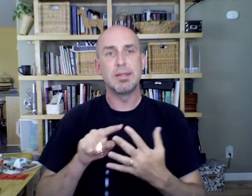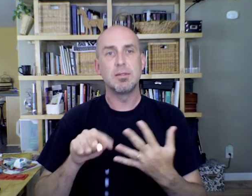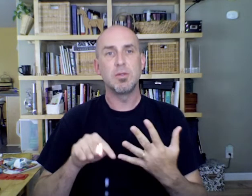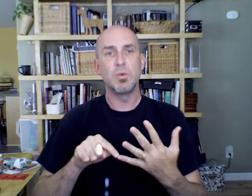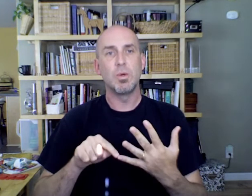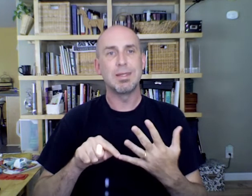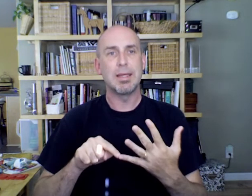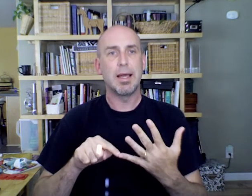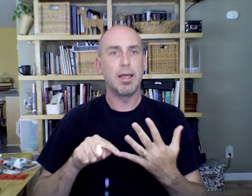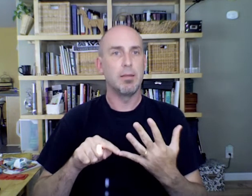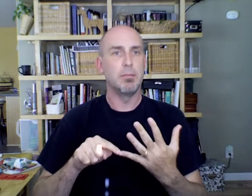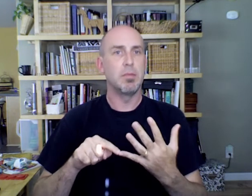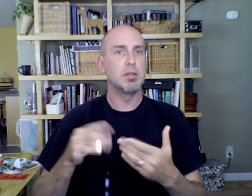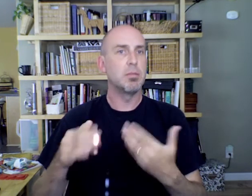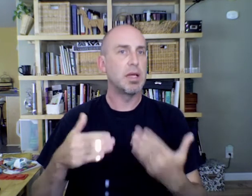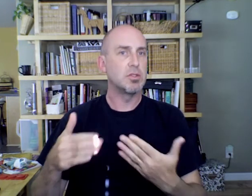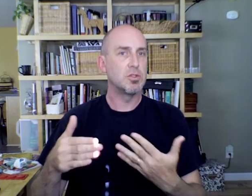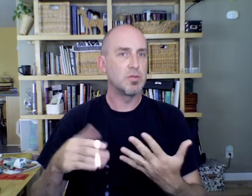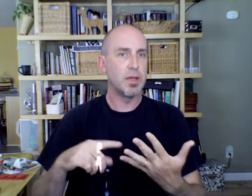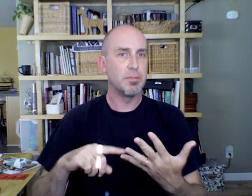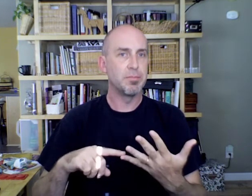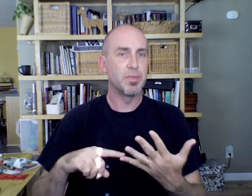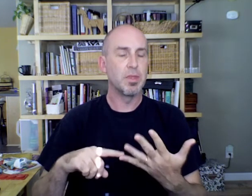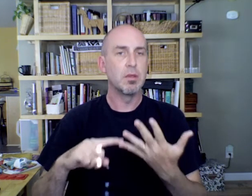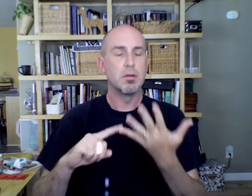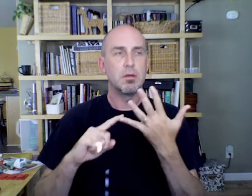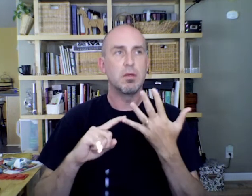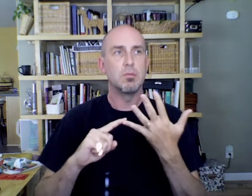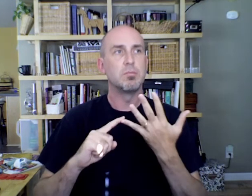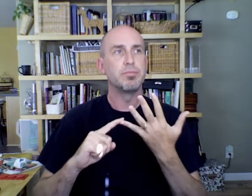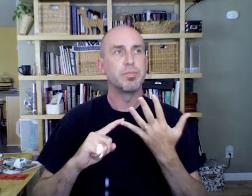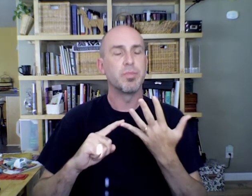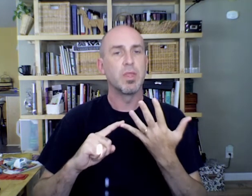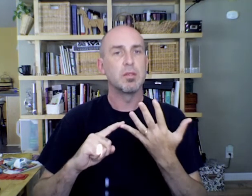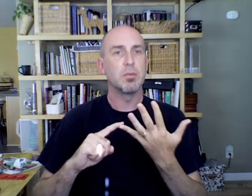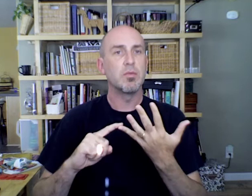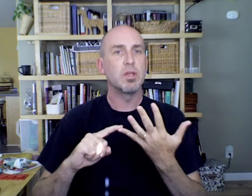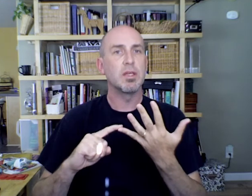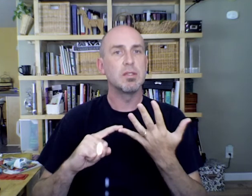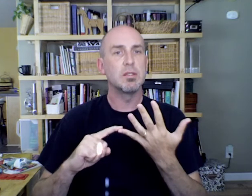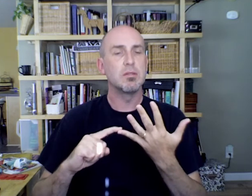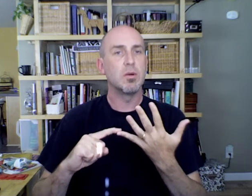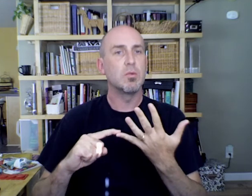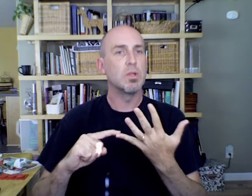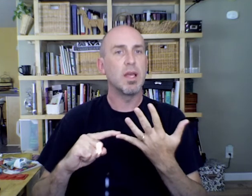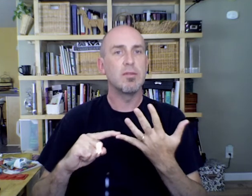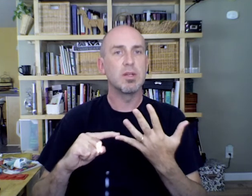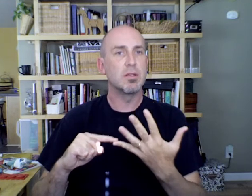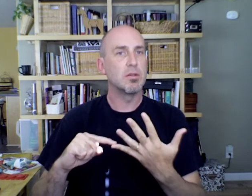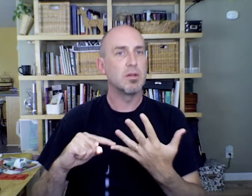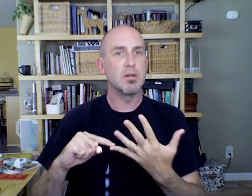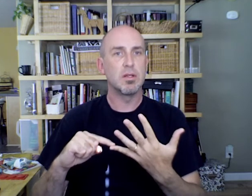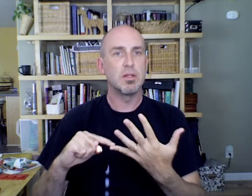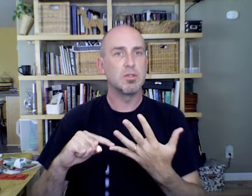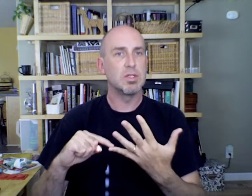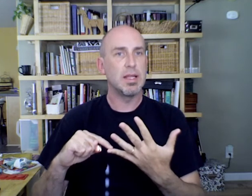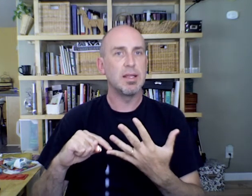to time and the passage of time. Some of our kids don't really have a clear understanding